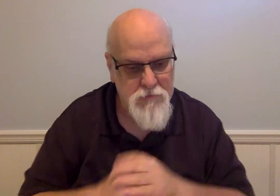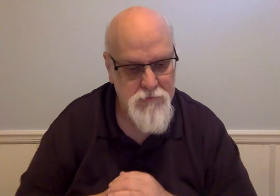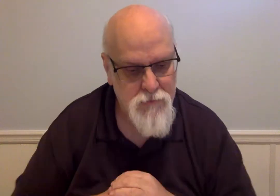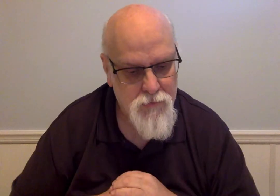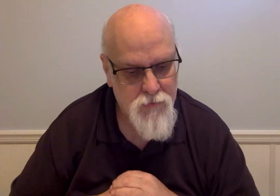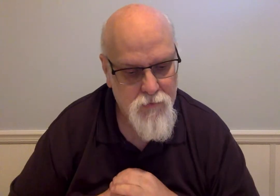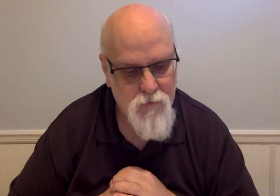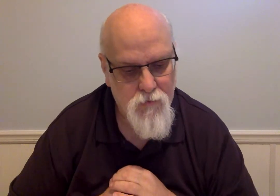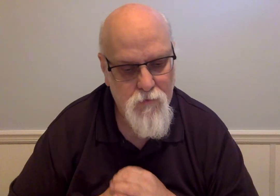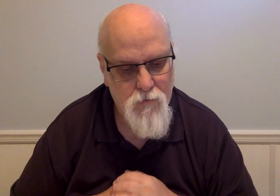buy for shopping.